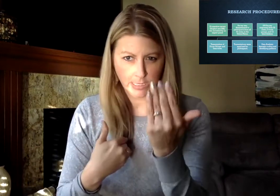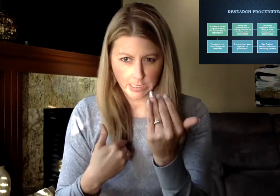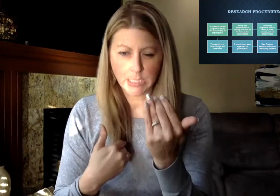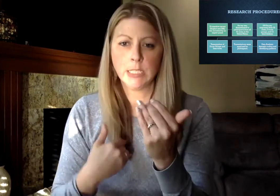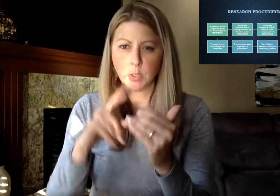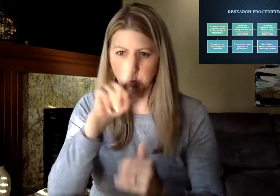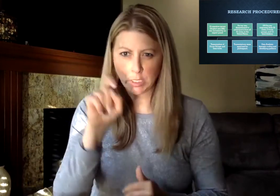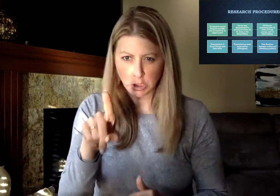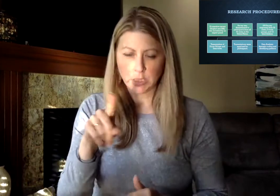list of questions. I had 15.